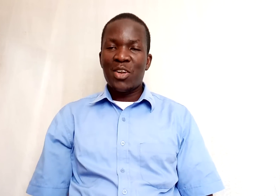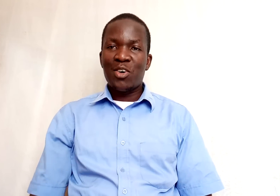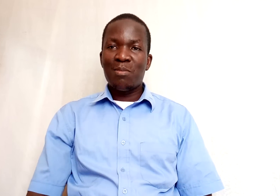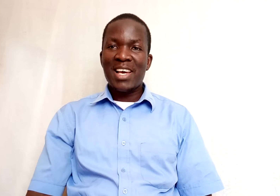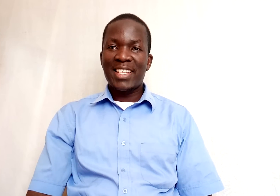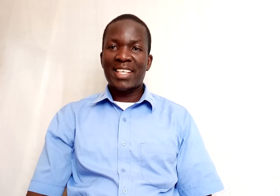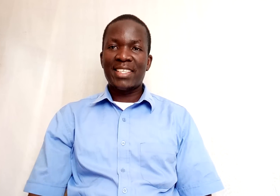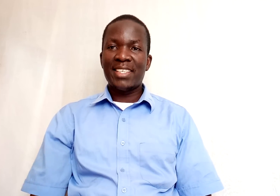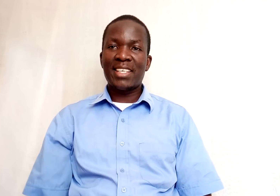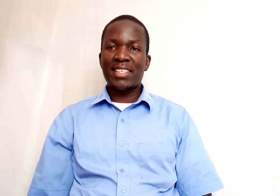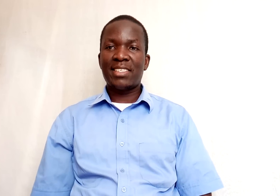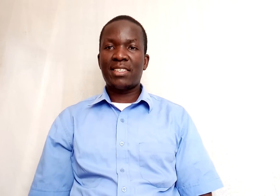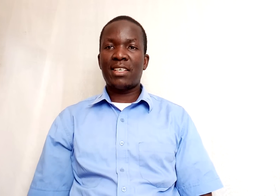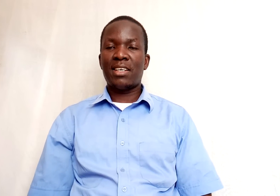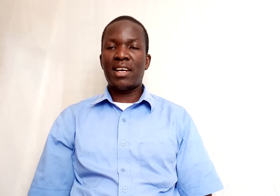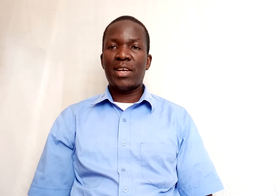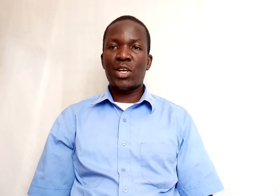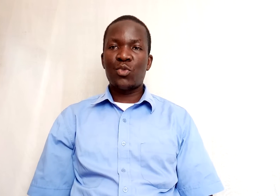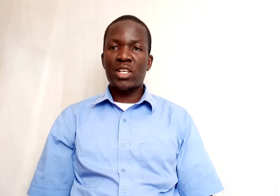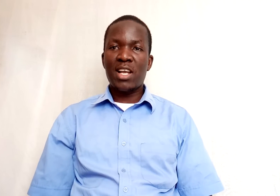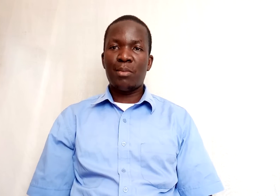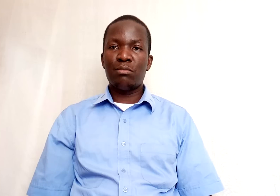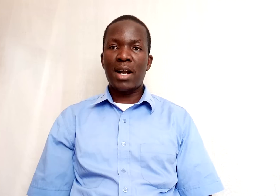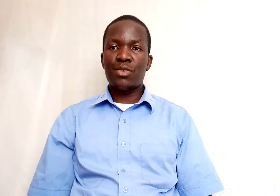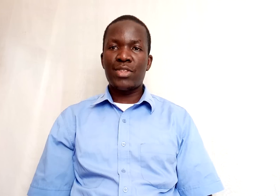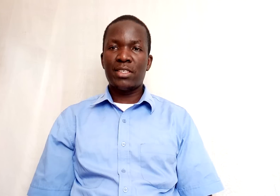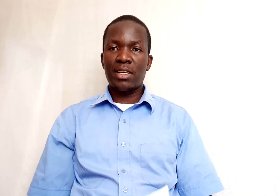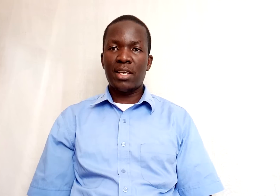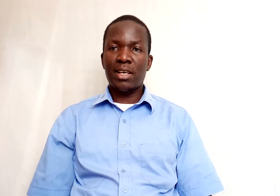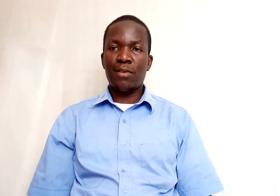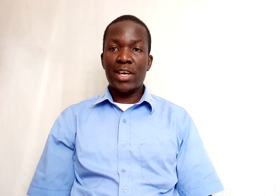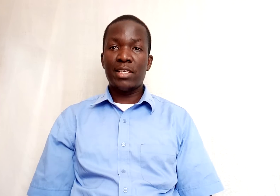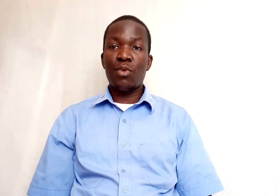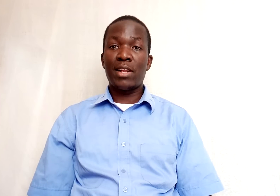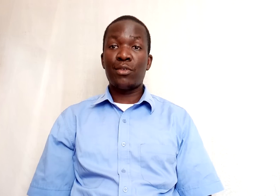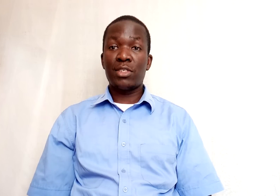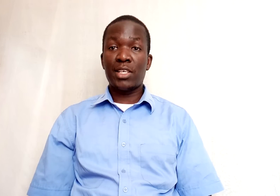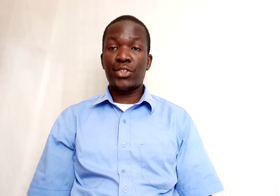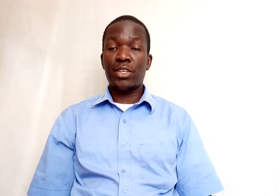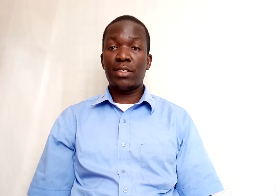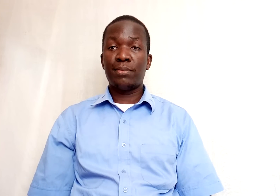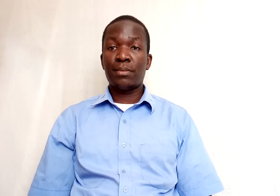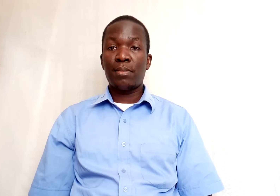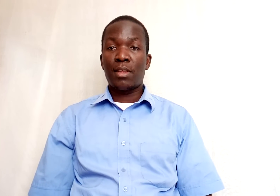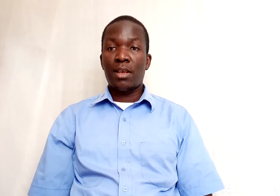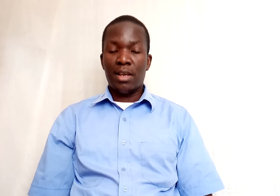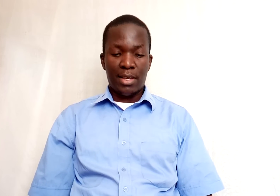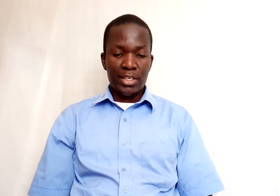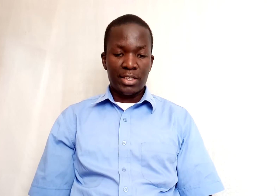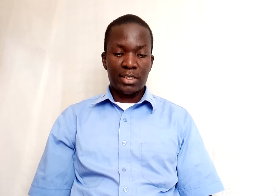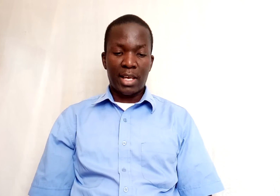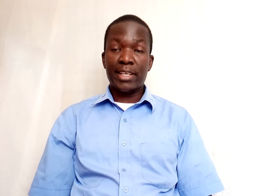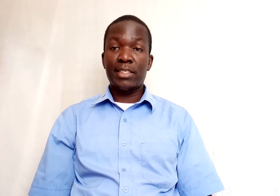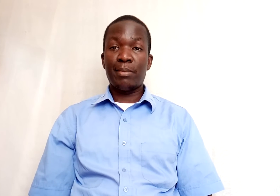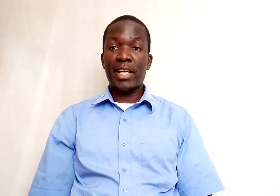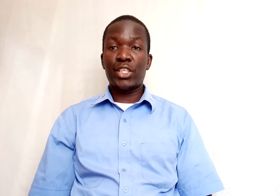Hello, brothers and sisters. I want to welcome you back to this very wonderful session. This is an